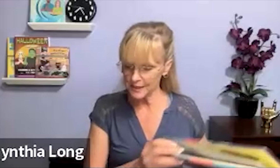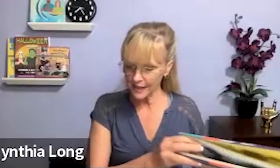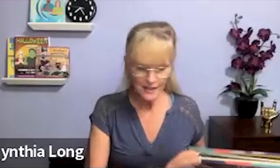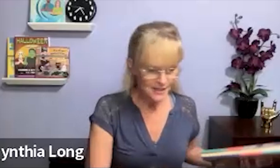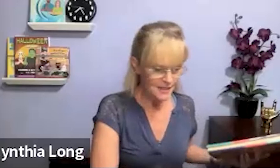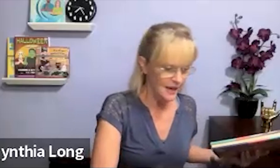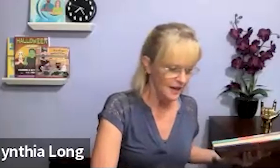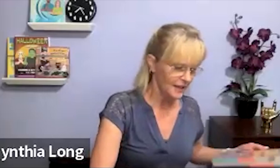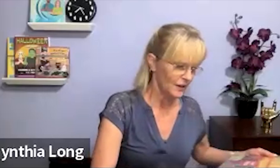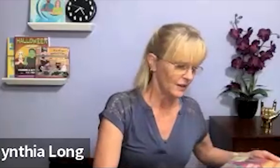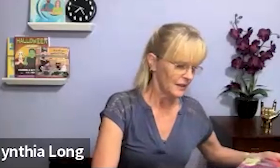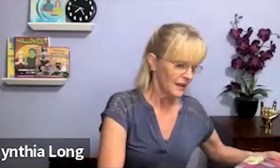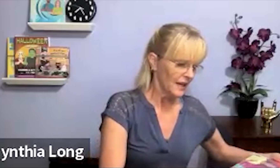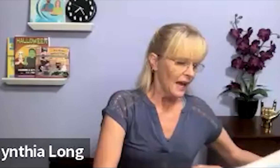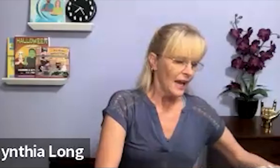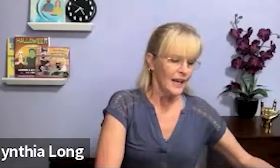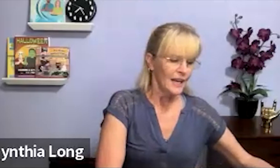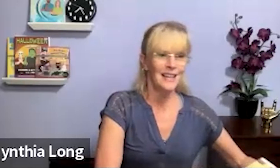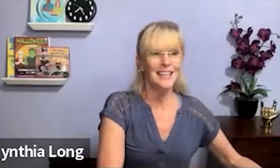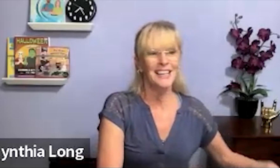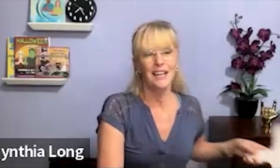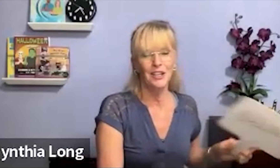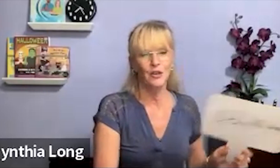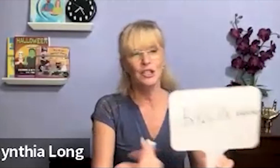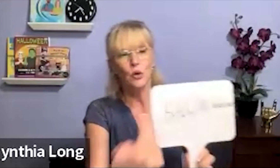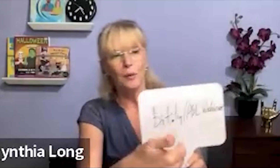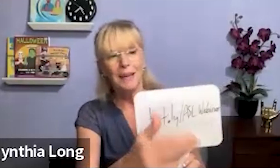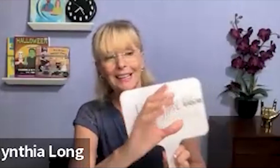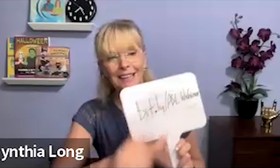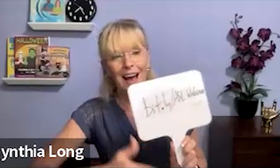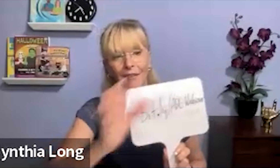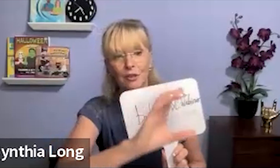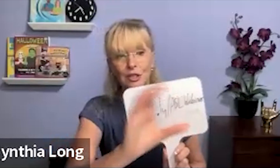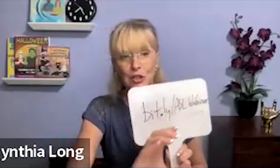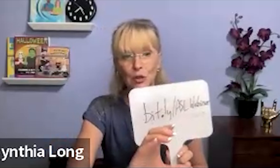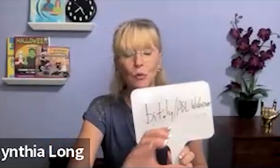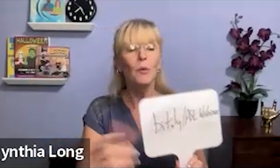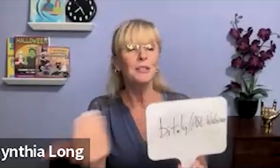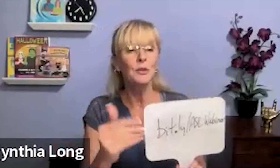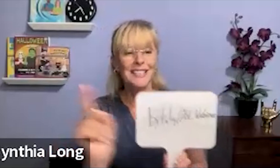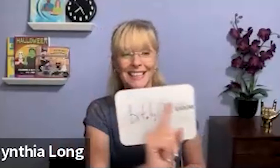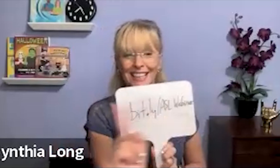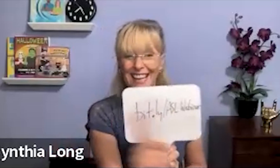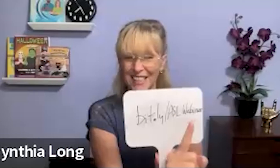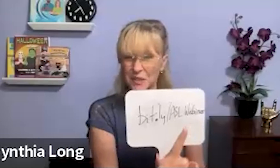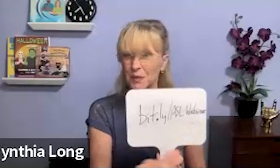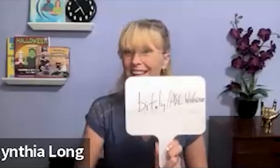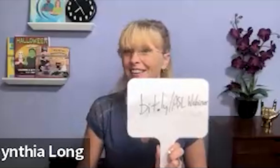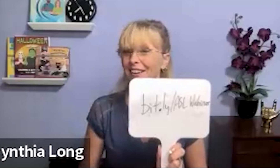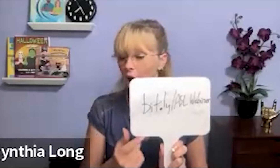set this aside here. And again, you can join me live on Zoom. We'll be doing this again next week here.